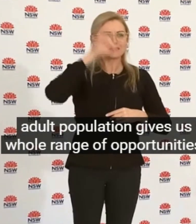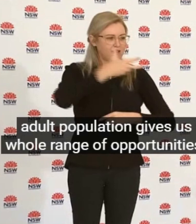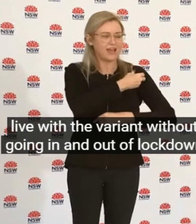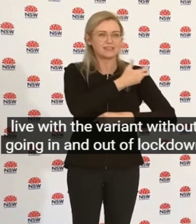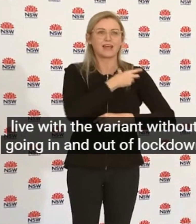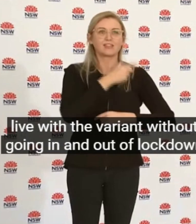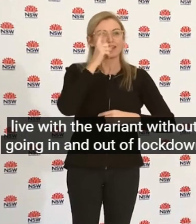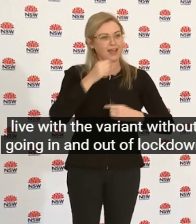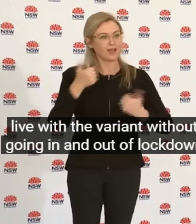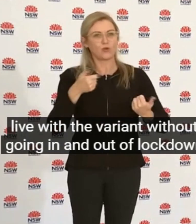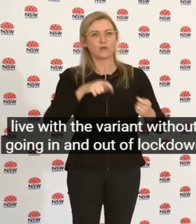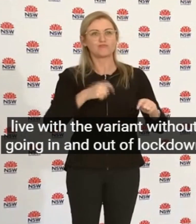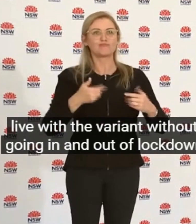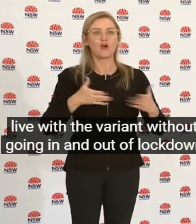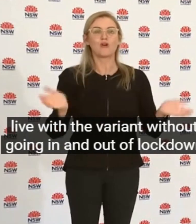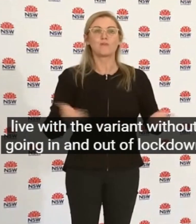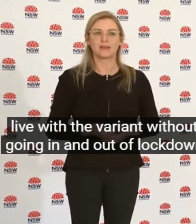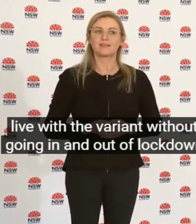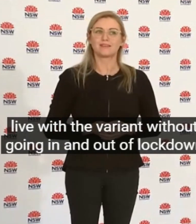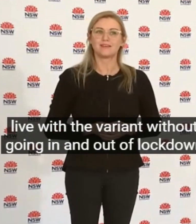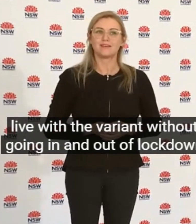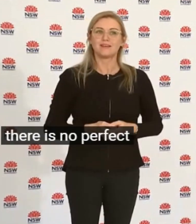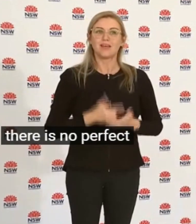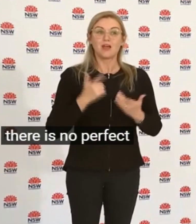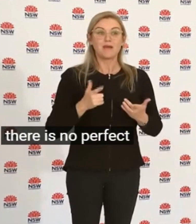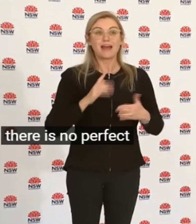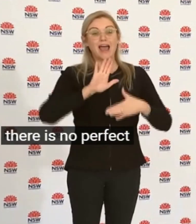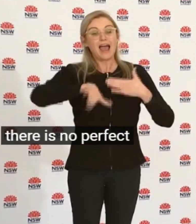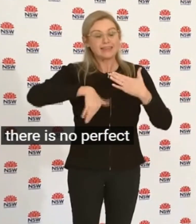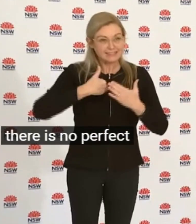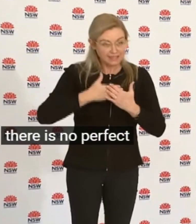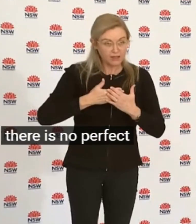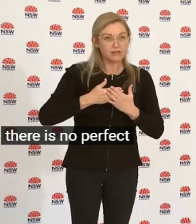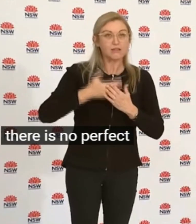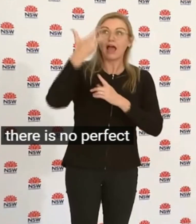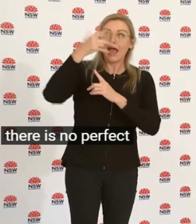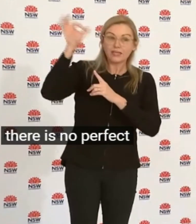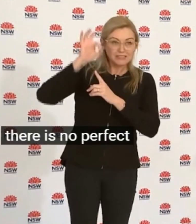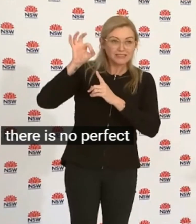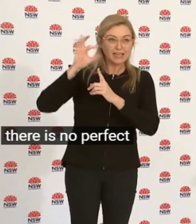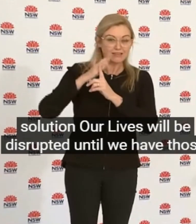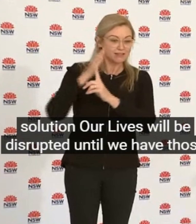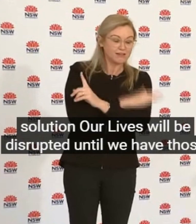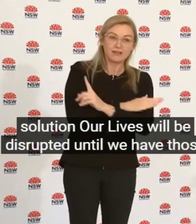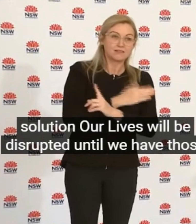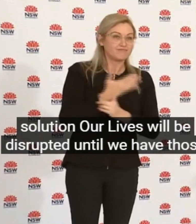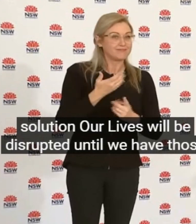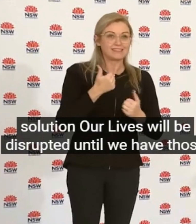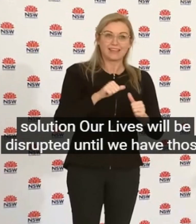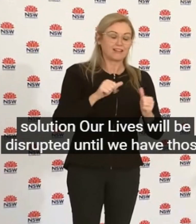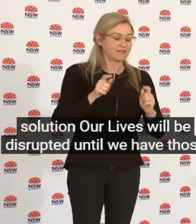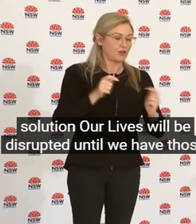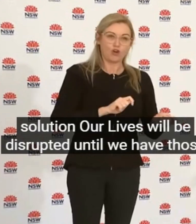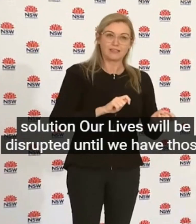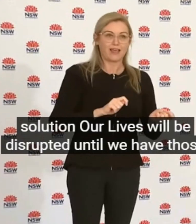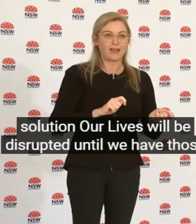perfect solution. Our lives will be disrupted until we have those high rates of vaccination, and there's plenty of examples around the world.